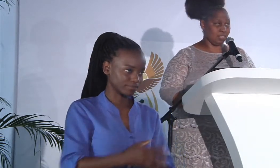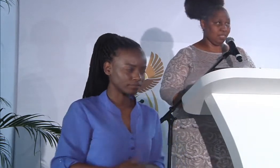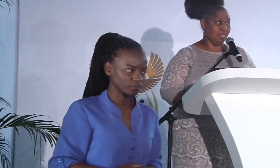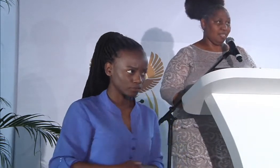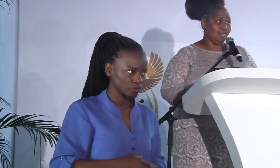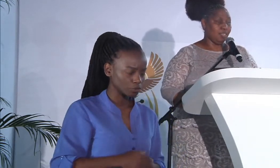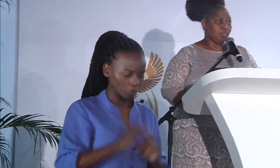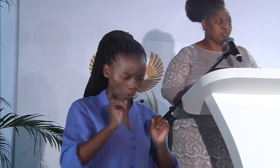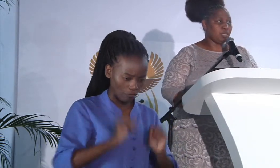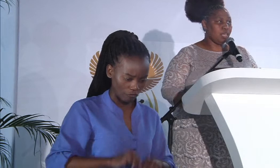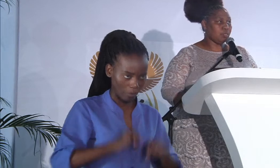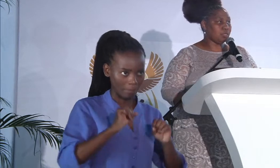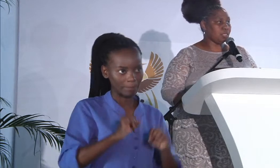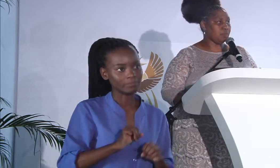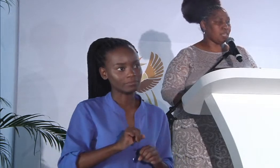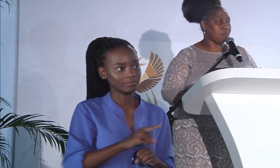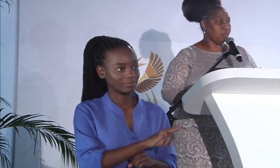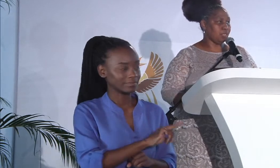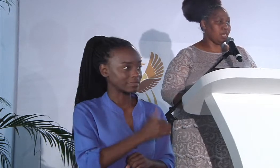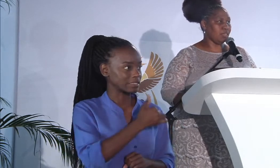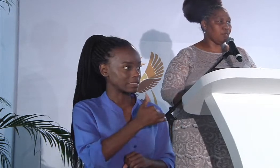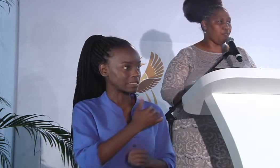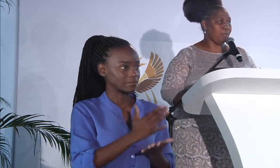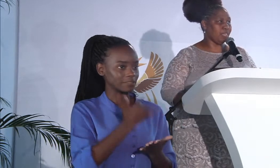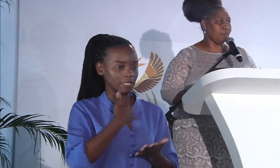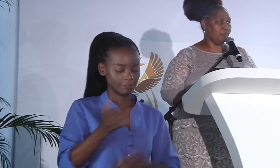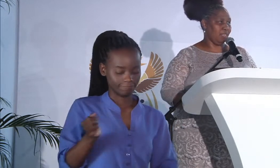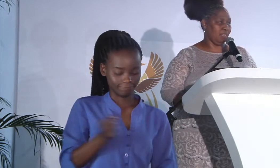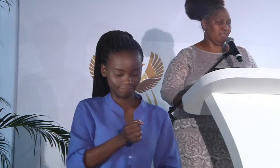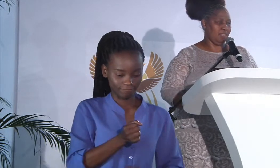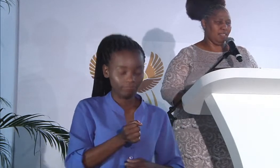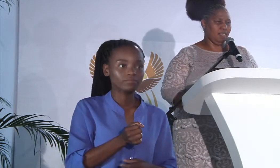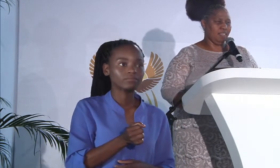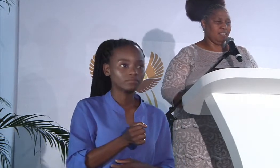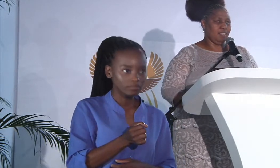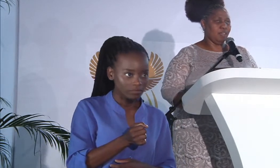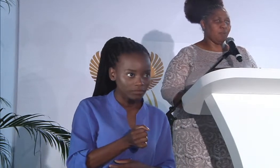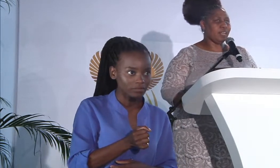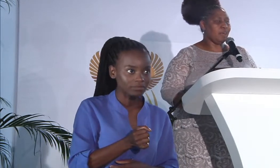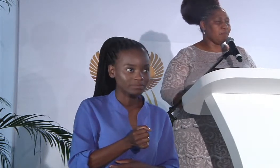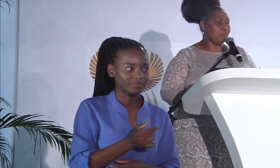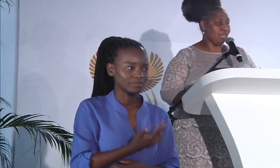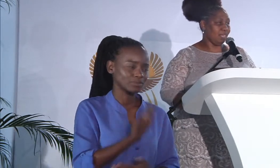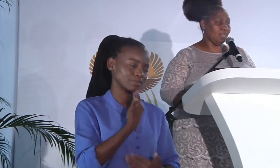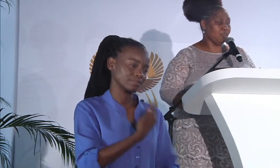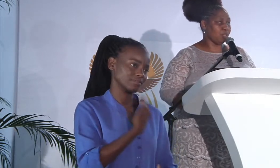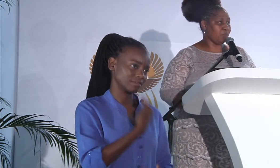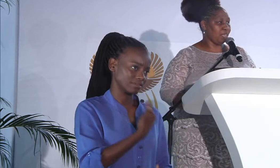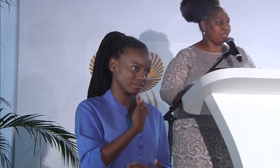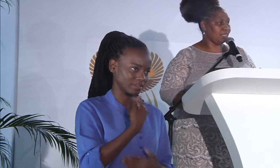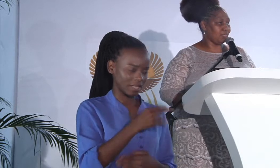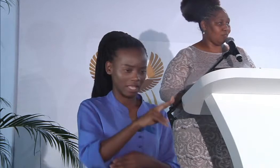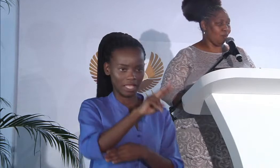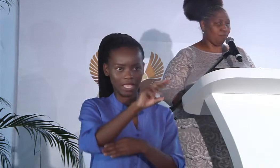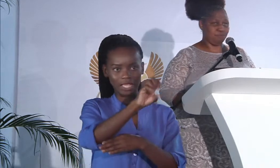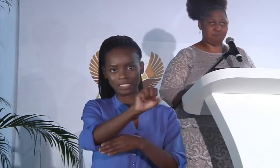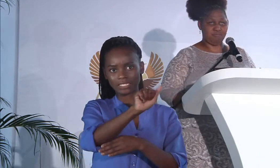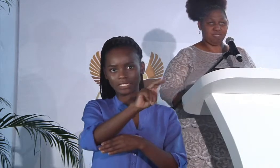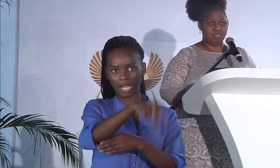positions, to say to Team SANPUD, thank you for making me and welcoming me in your space